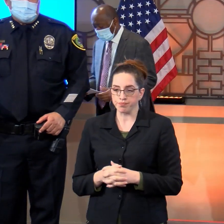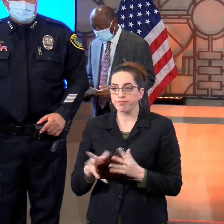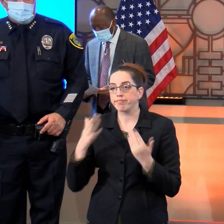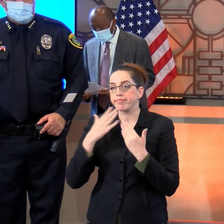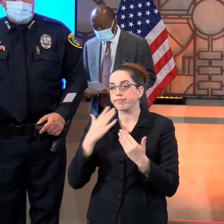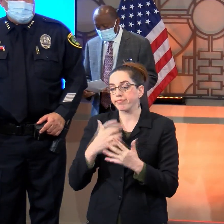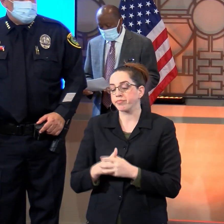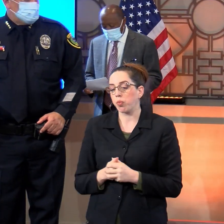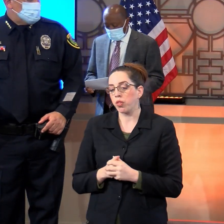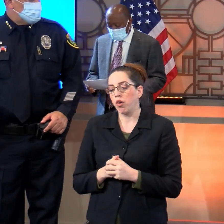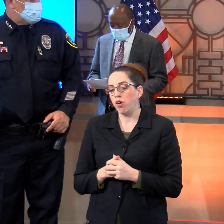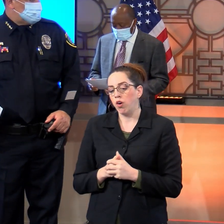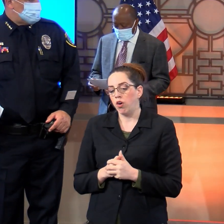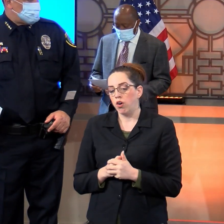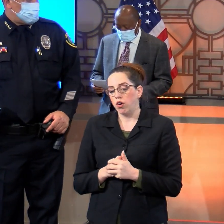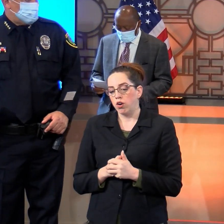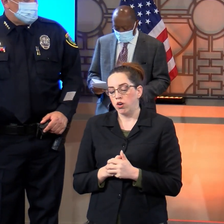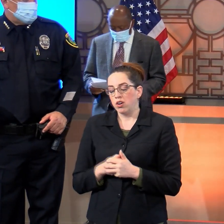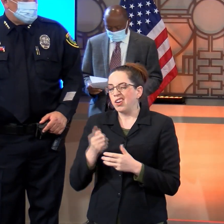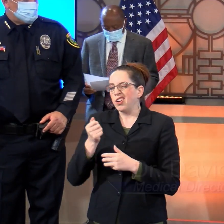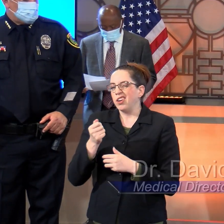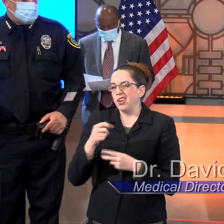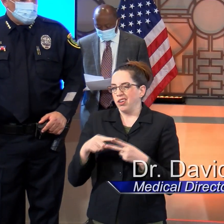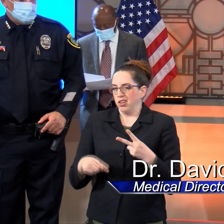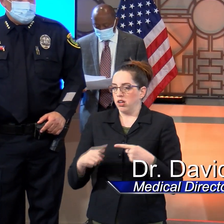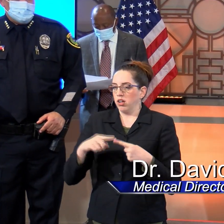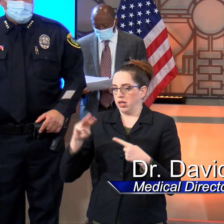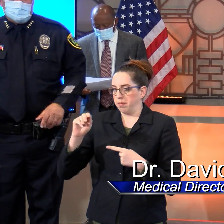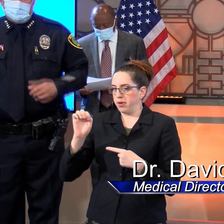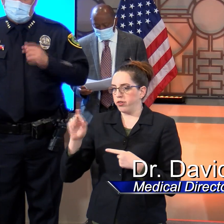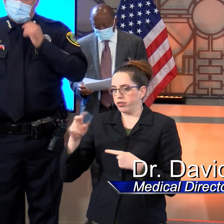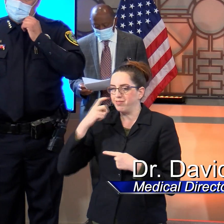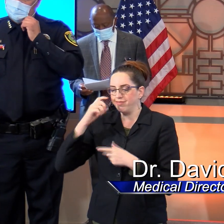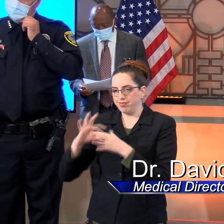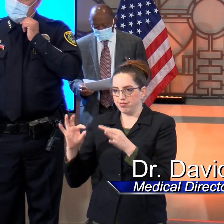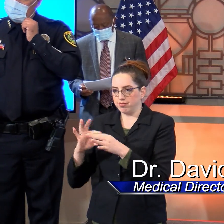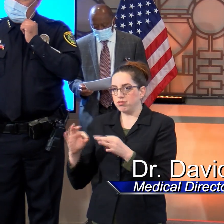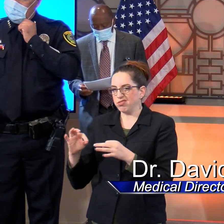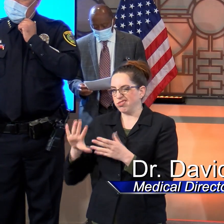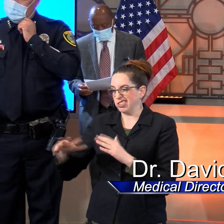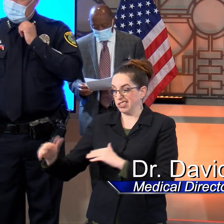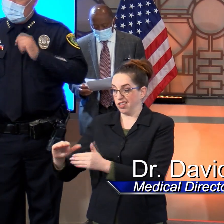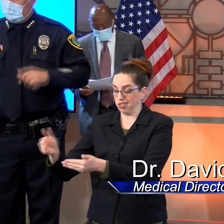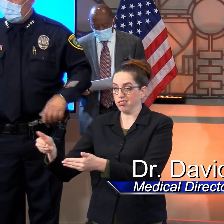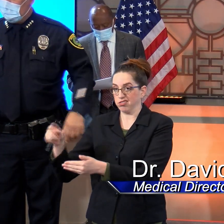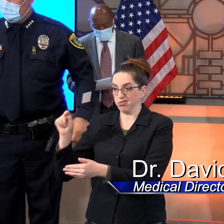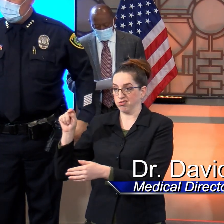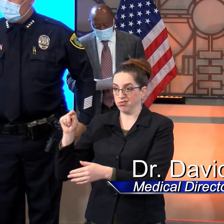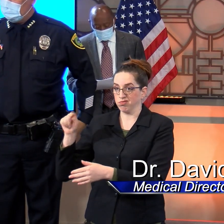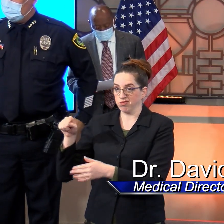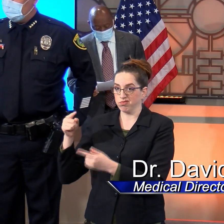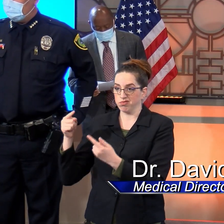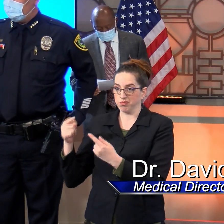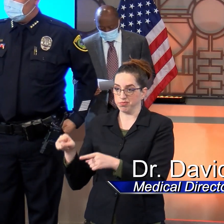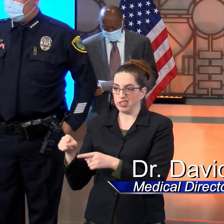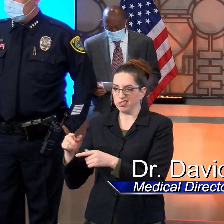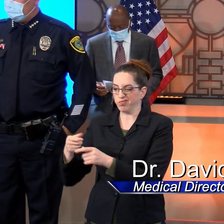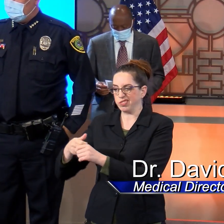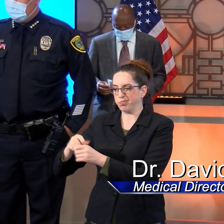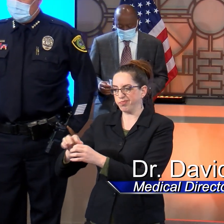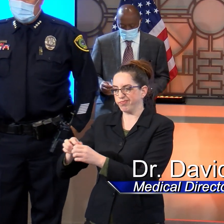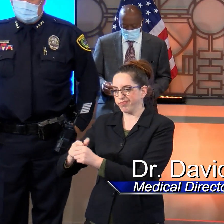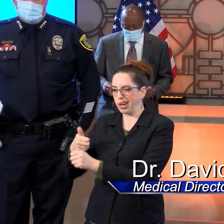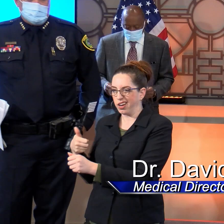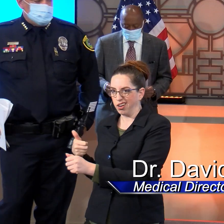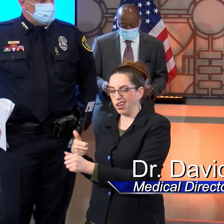Thank you, Mayor. A couple of things. One is the mayor pointed out with the deaths that there is often a lag. And